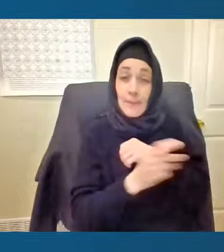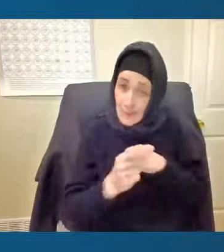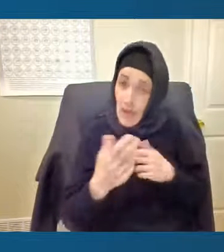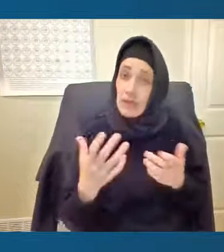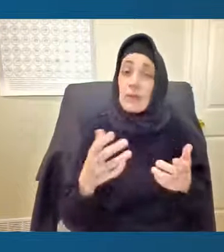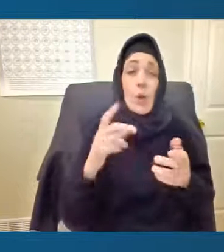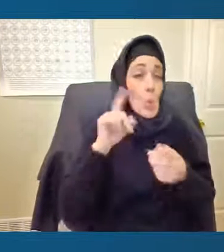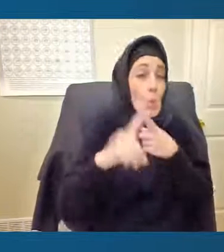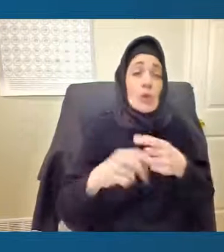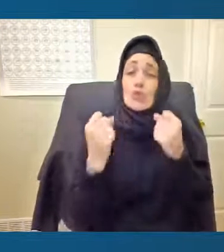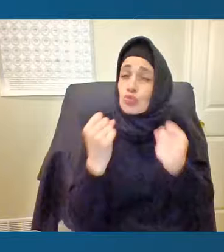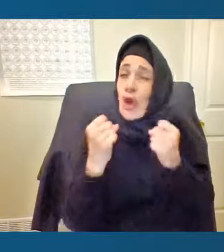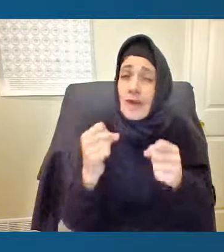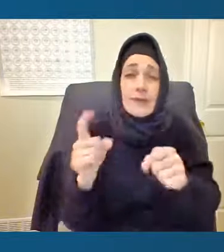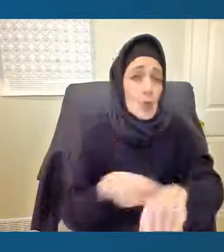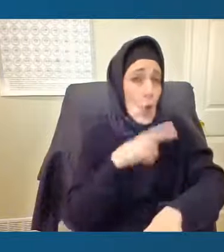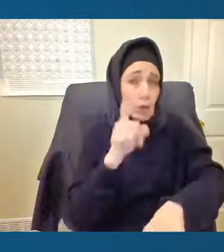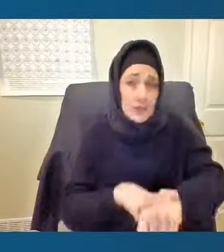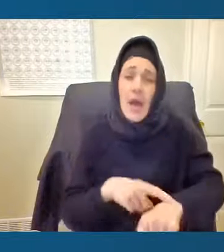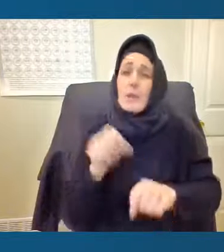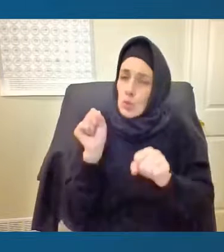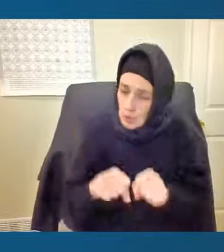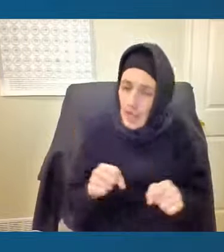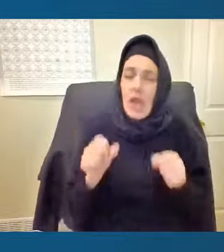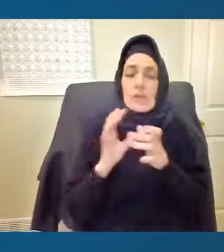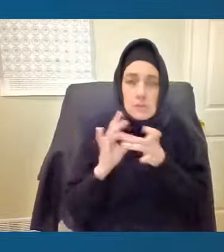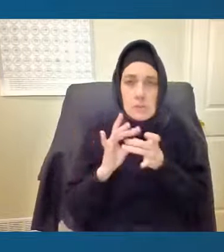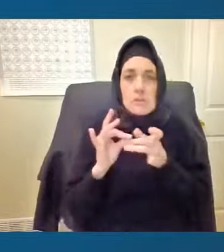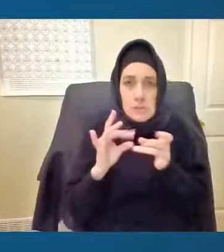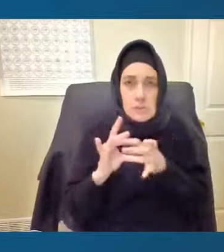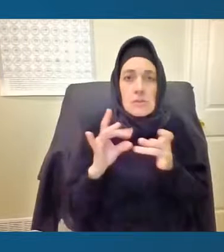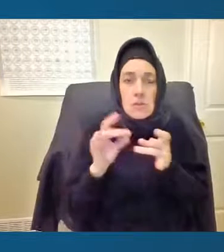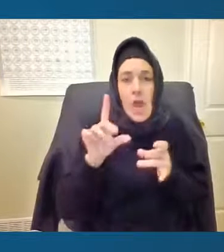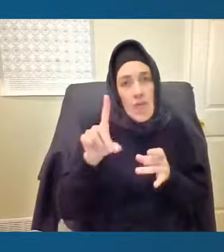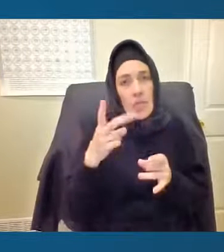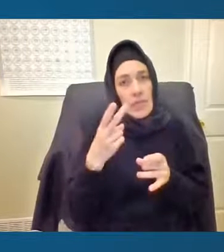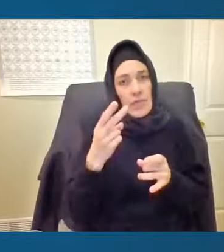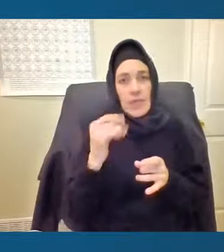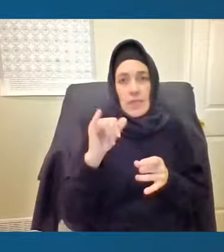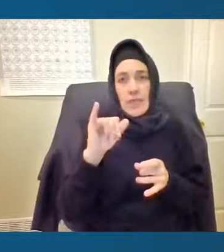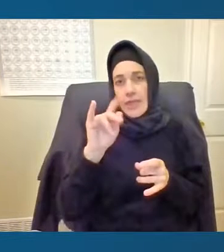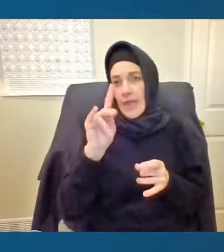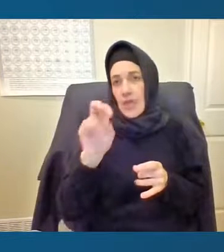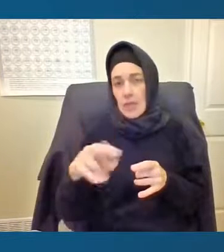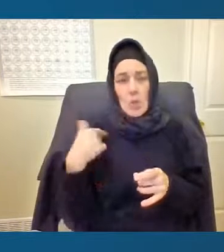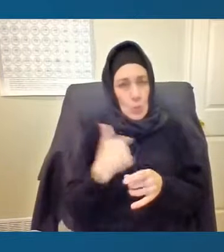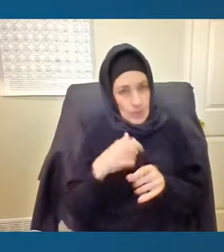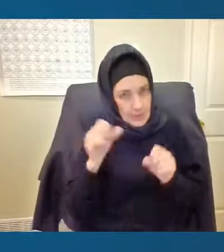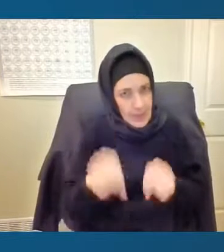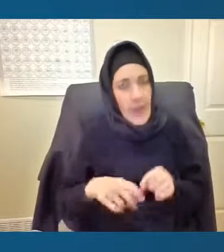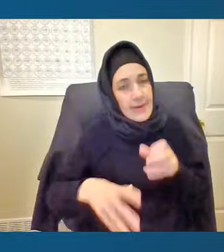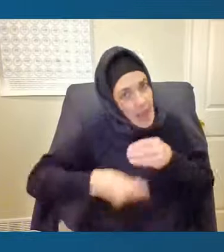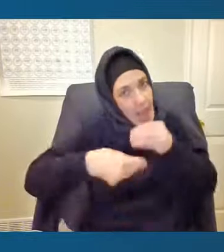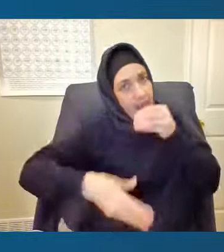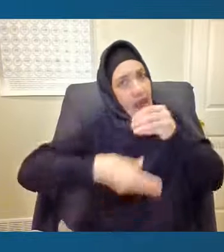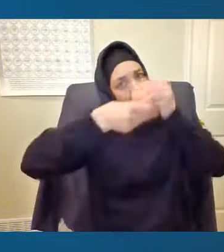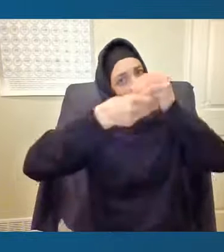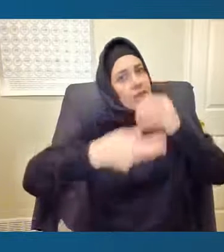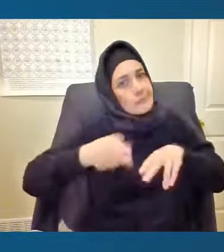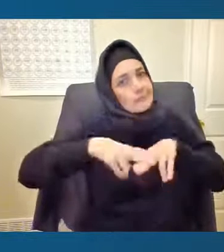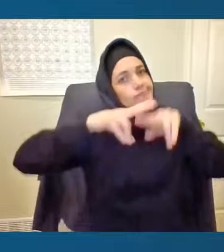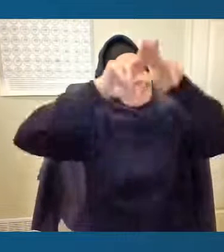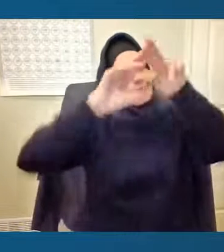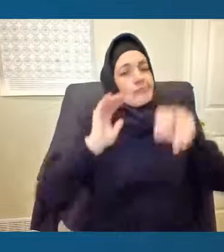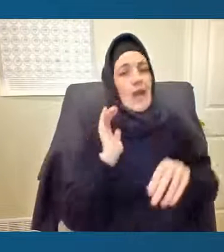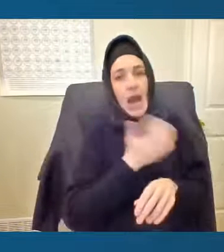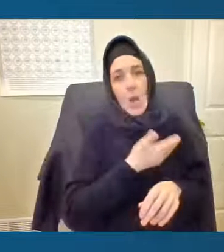there, man, we could be racking up good deeds, man. And we could be racking up a relationship with Allah. Just may Allah make